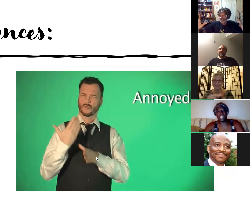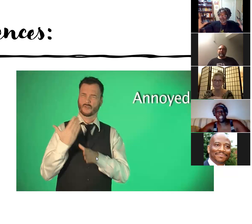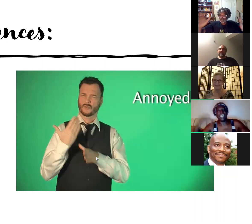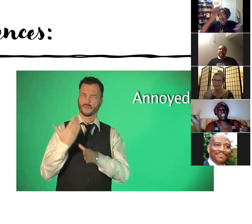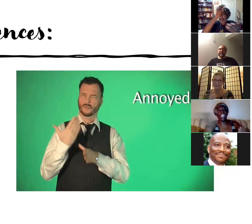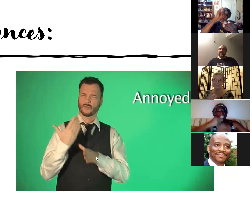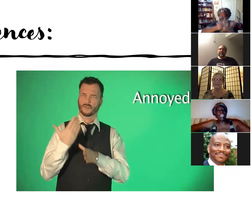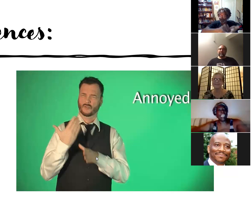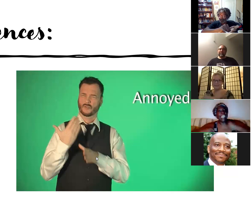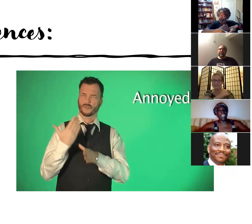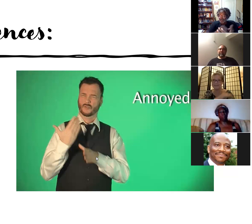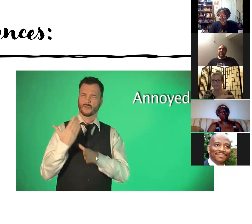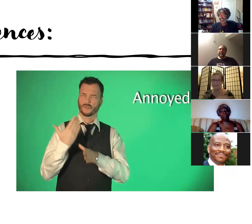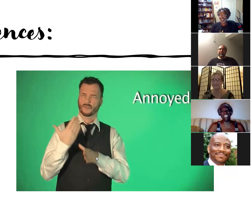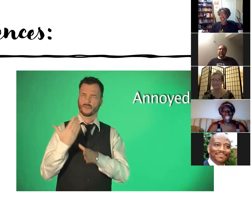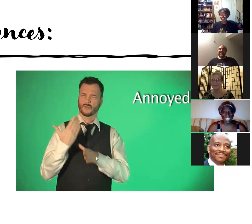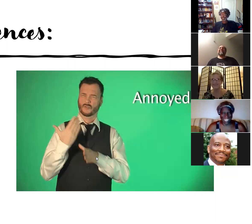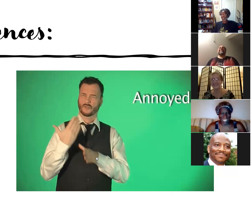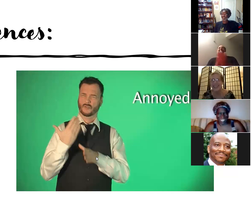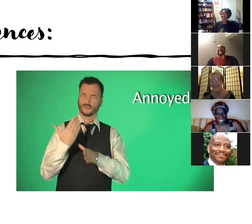Stop. Get it. Get it.